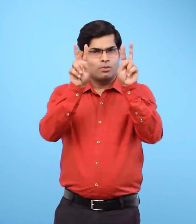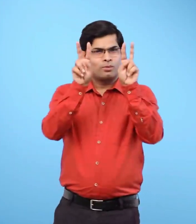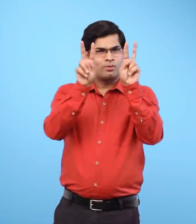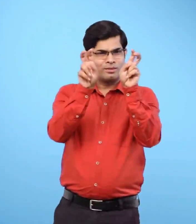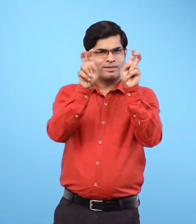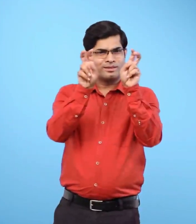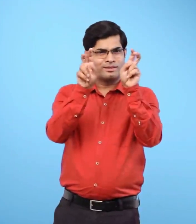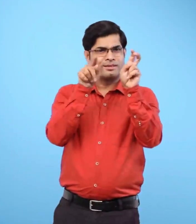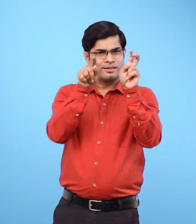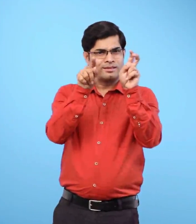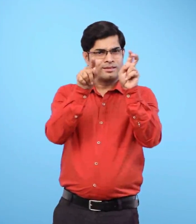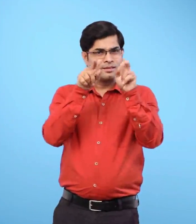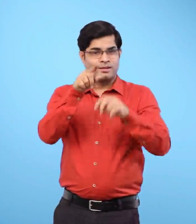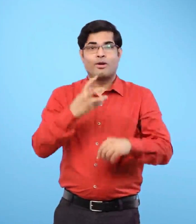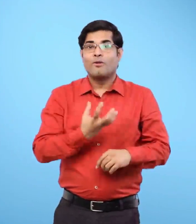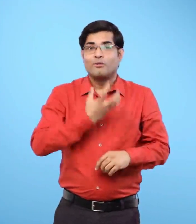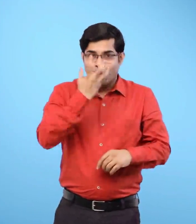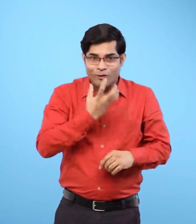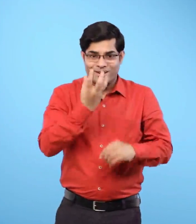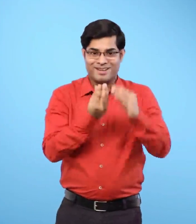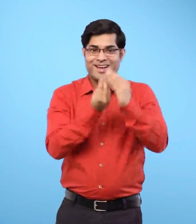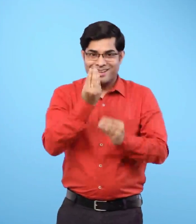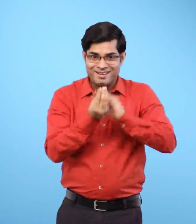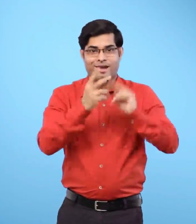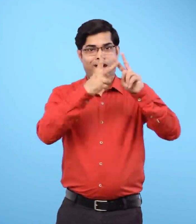And the second table has the heading December to January.